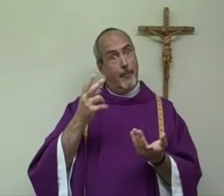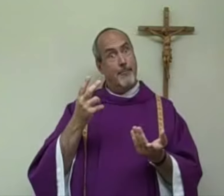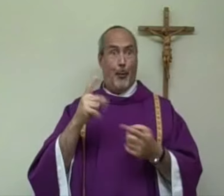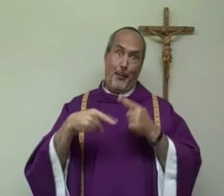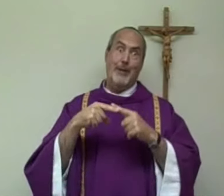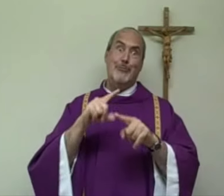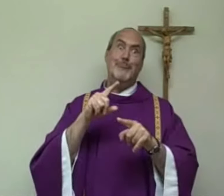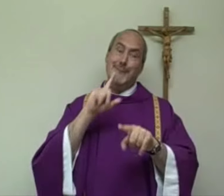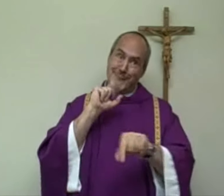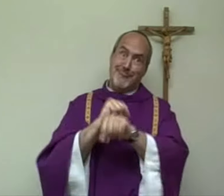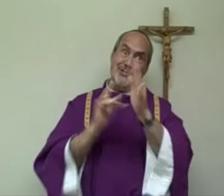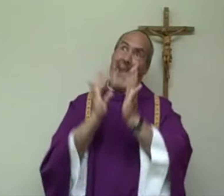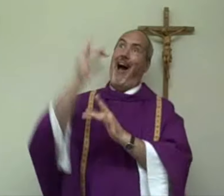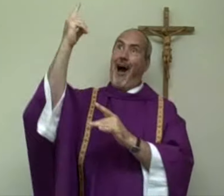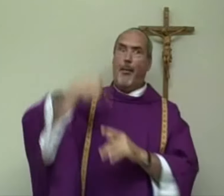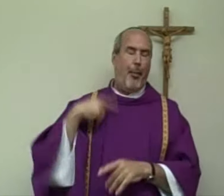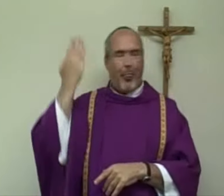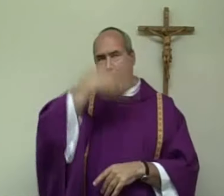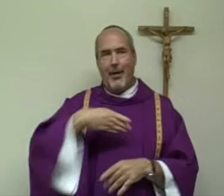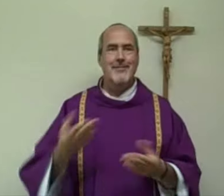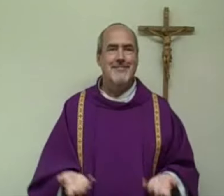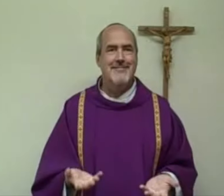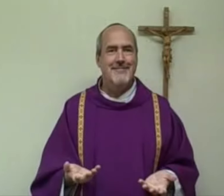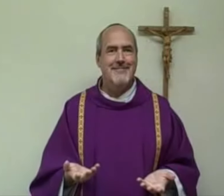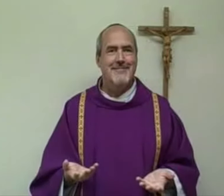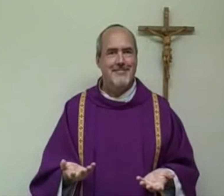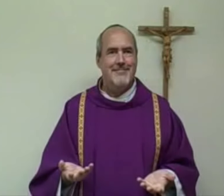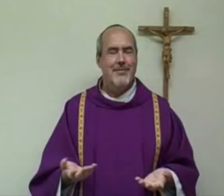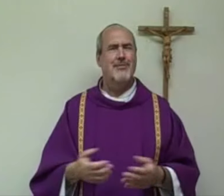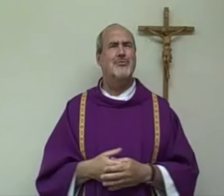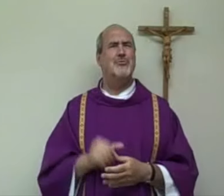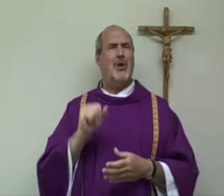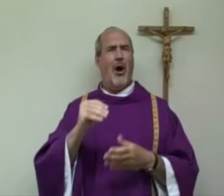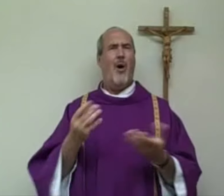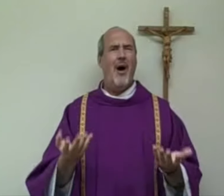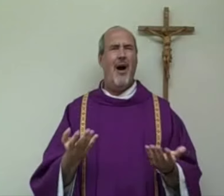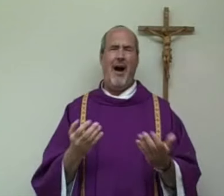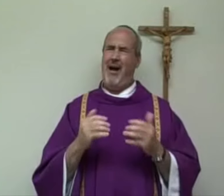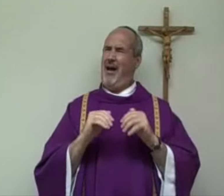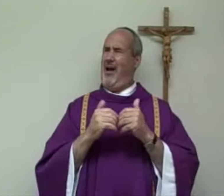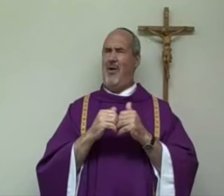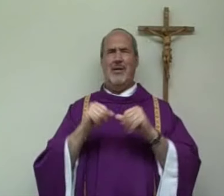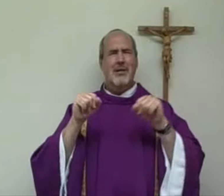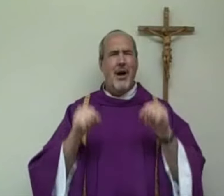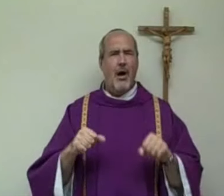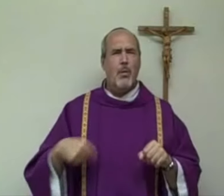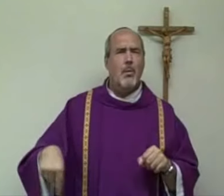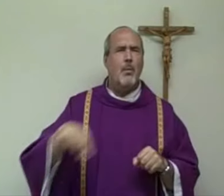he appears in our everyday life. And we may even overlook him or not see him when he really does come again.